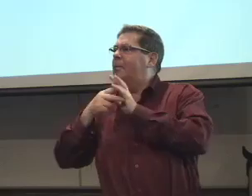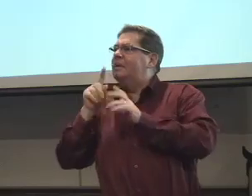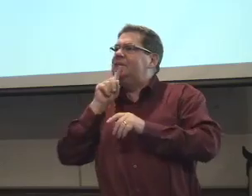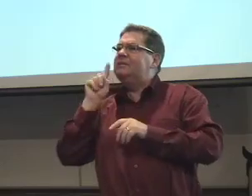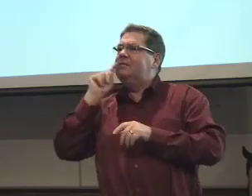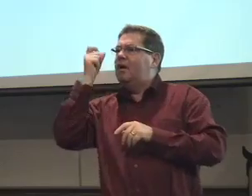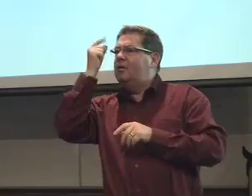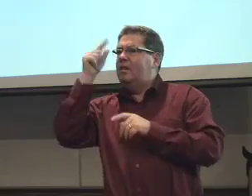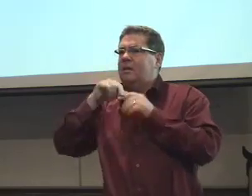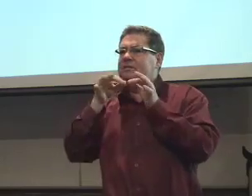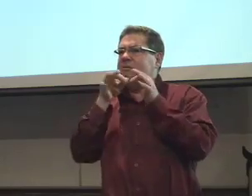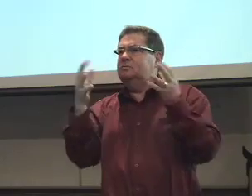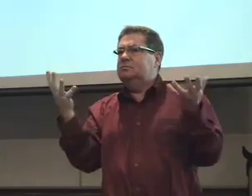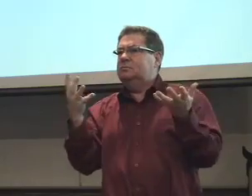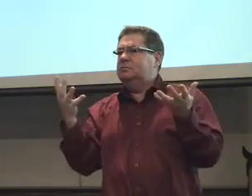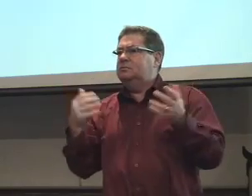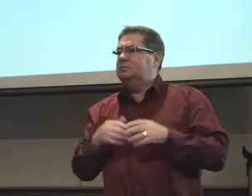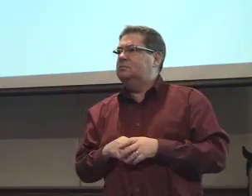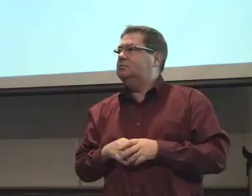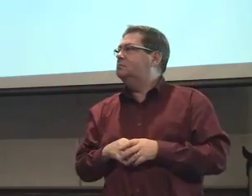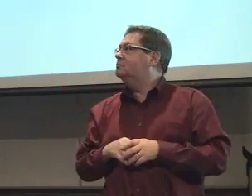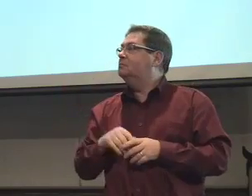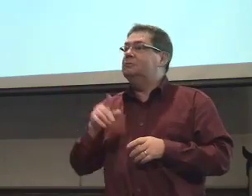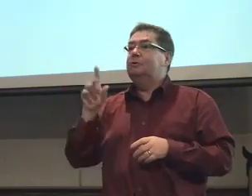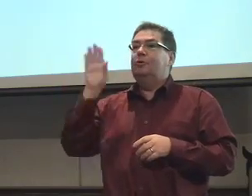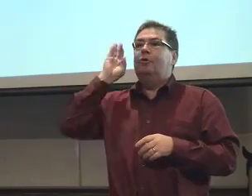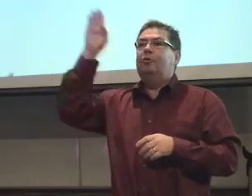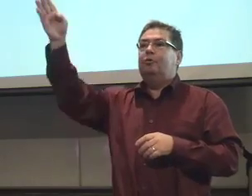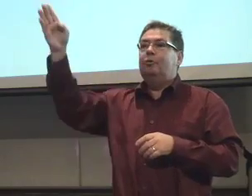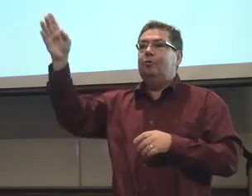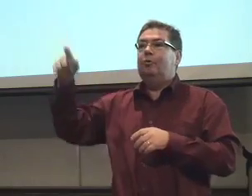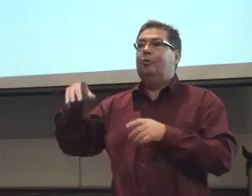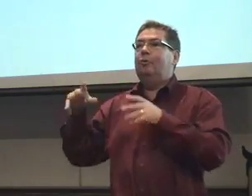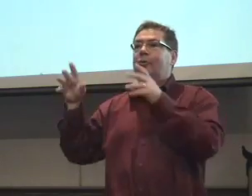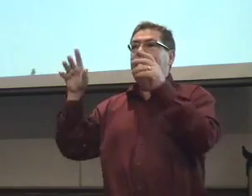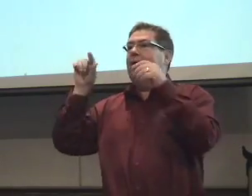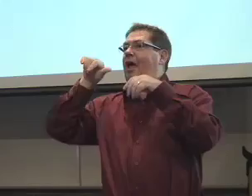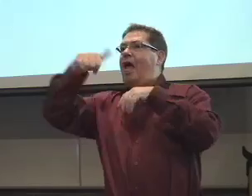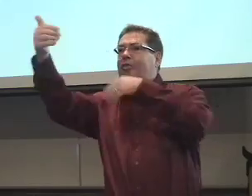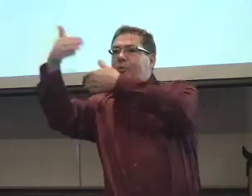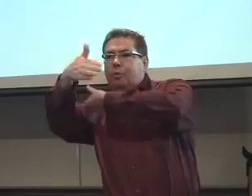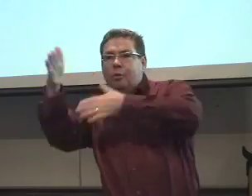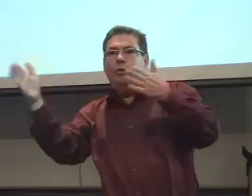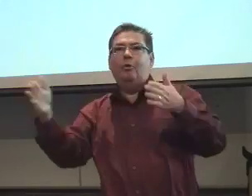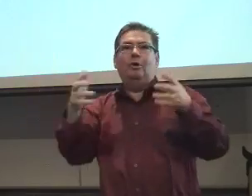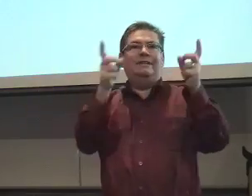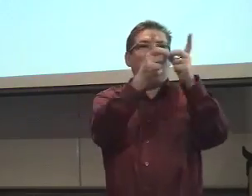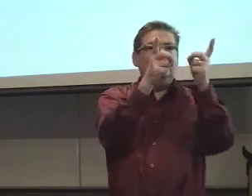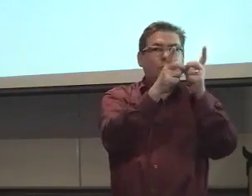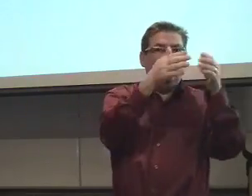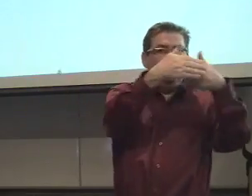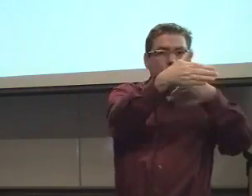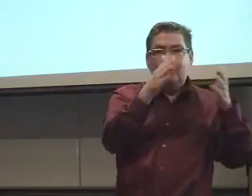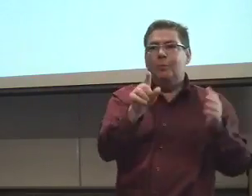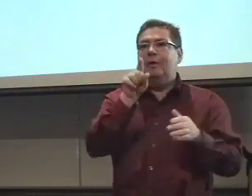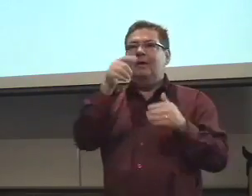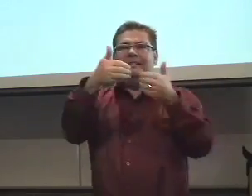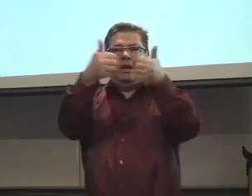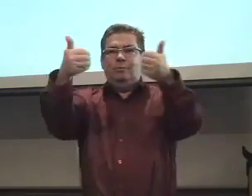Your beverage room, your meat room, dessert dessert room out there somewhere. Of